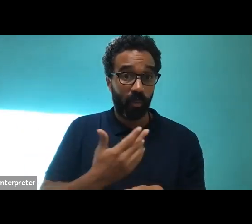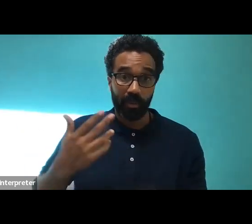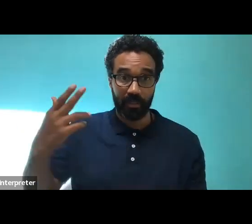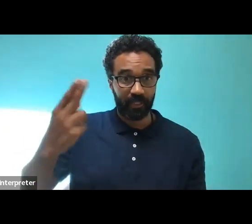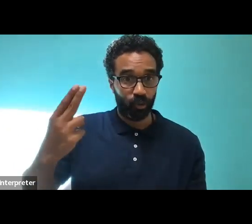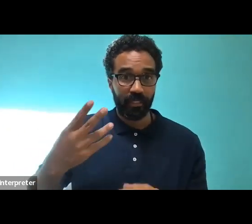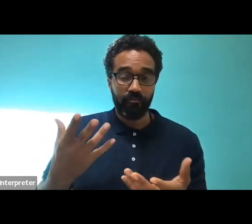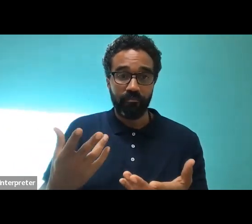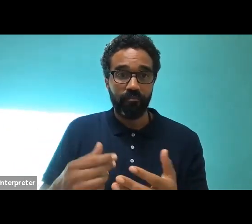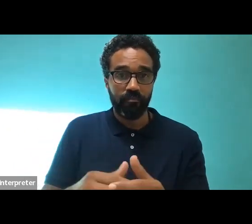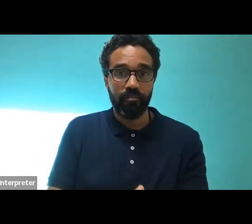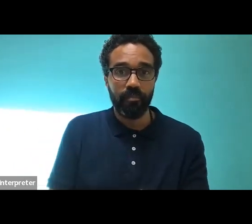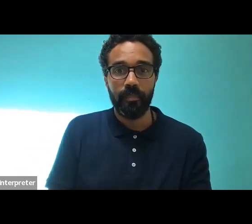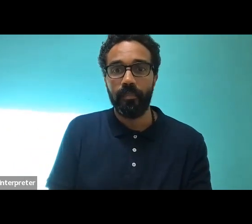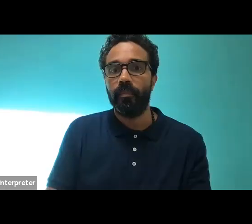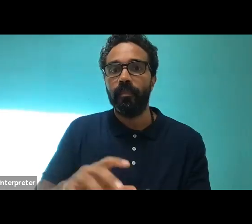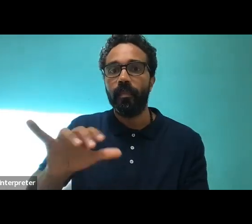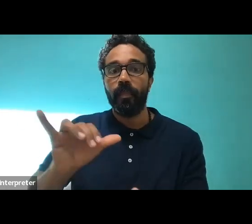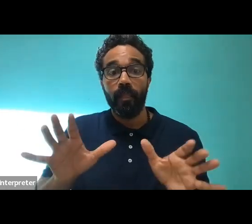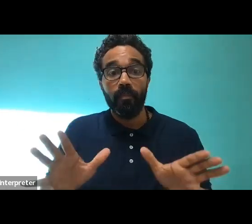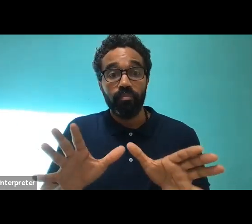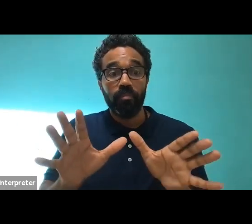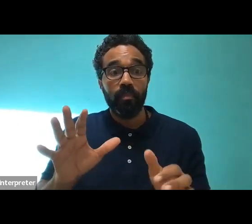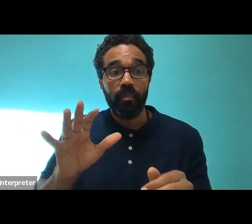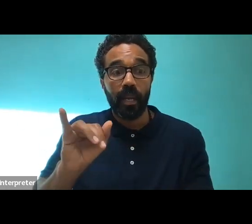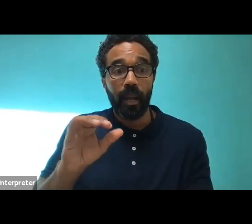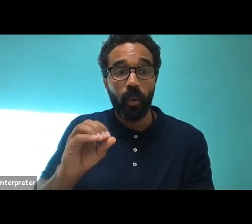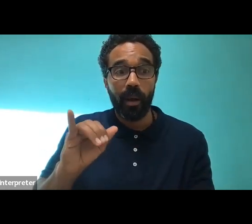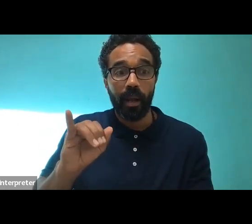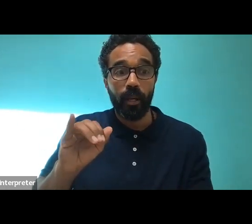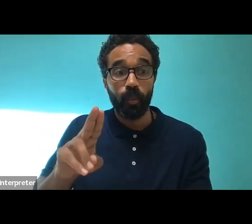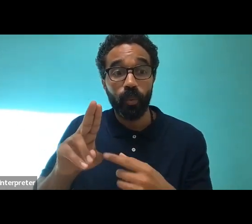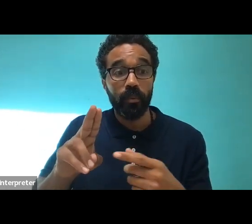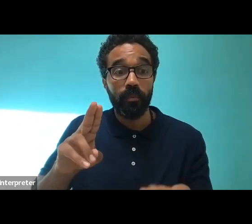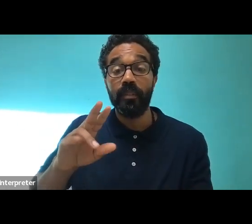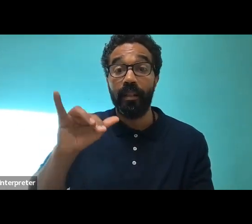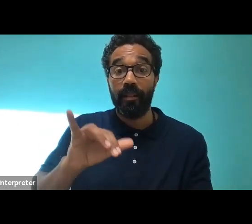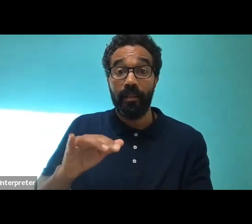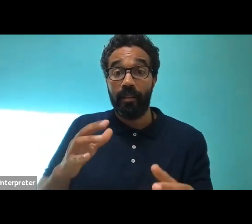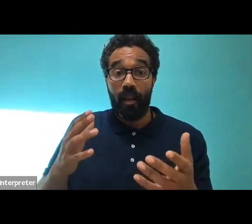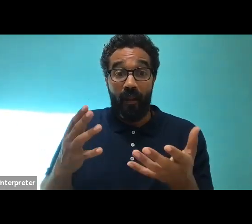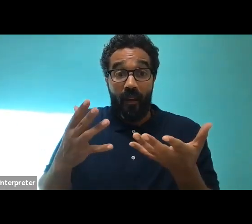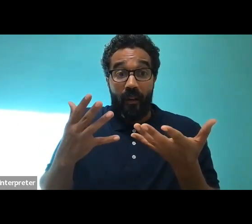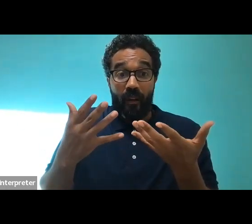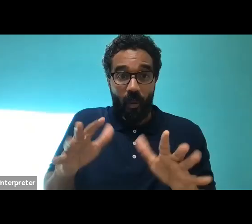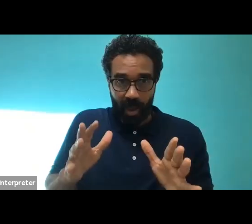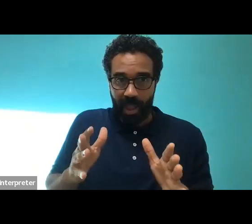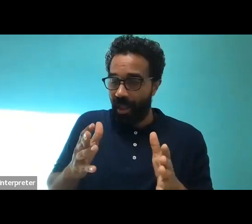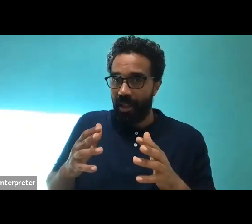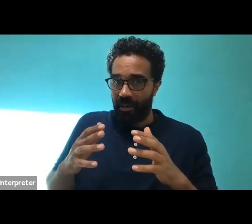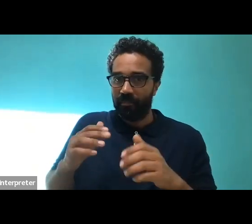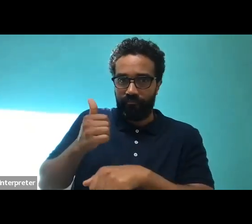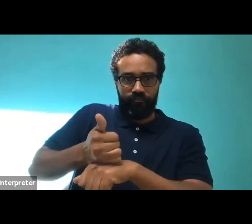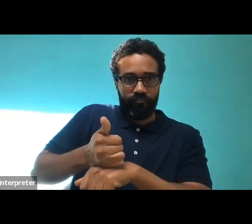that just to promote ILRU a little bit, ILRU was also already in existence prior to these grants. People don't